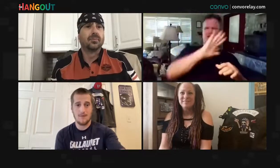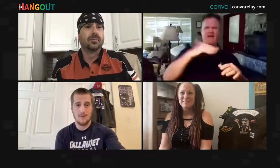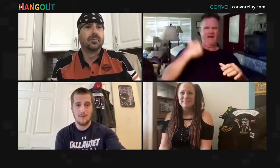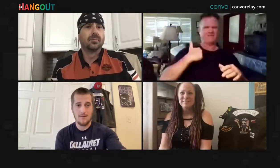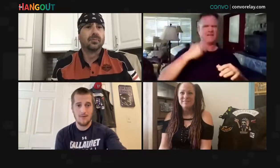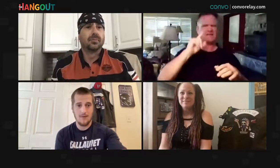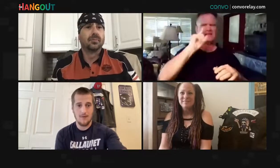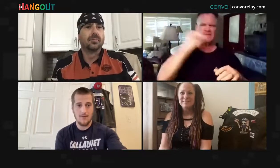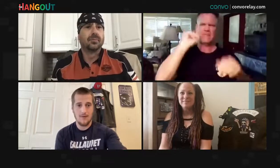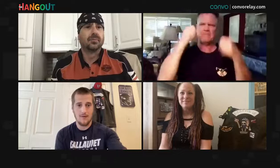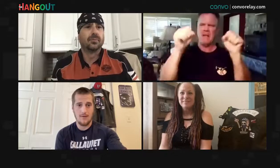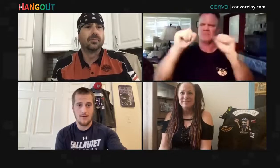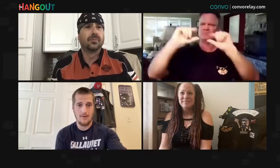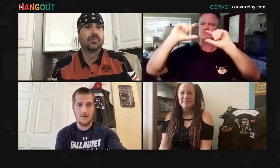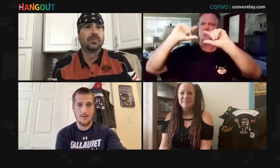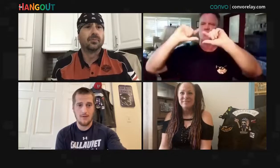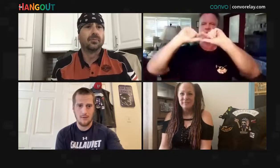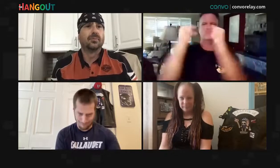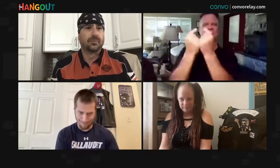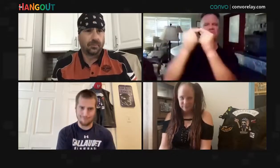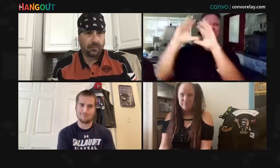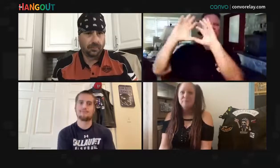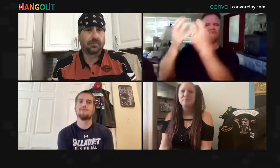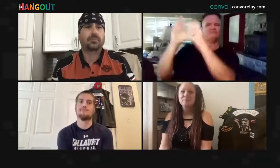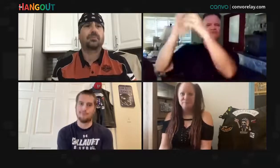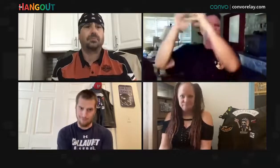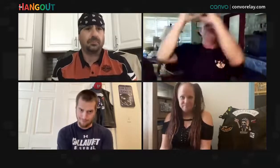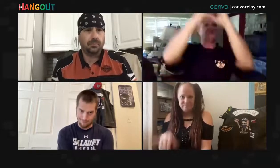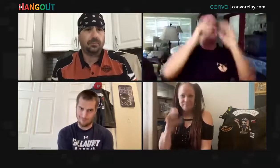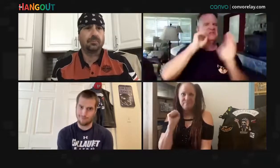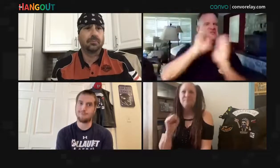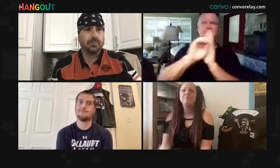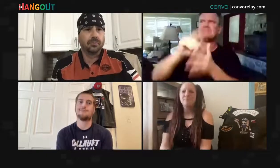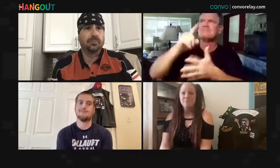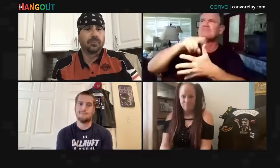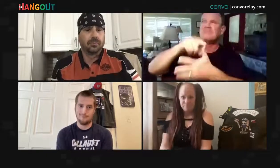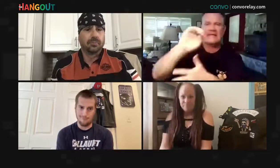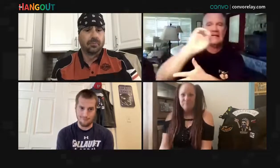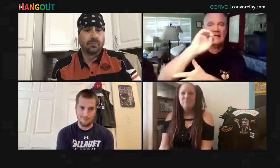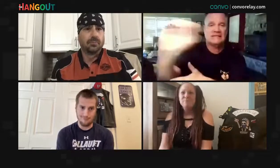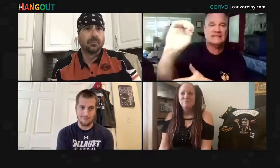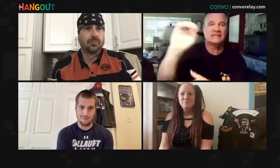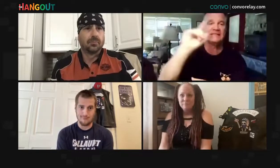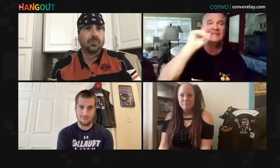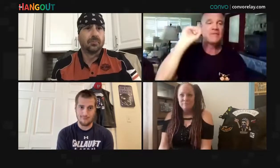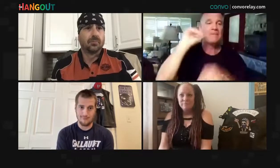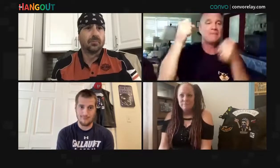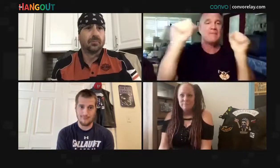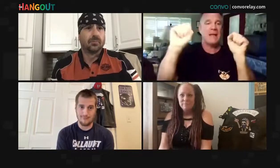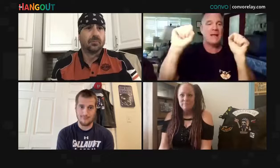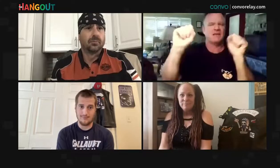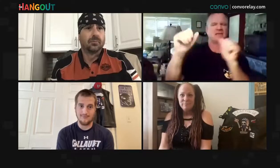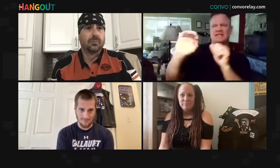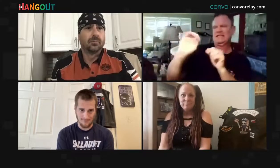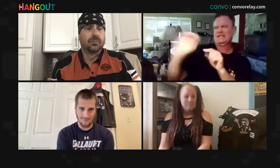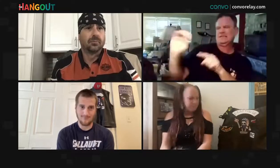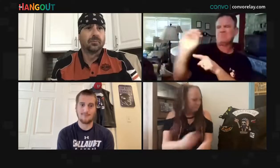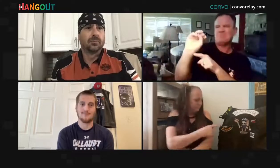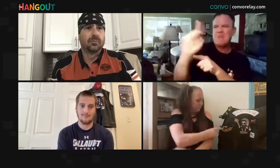United States, there's a lot of deaf biker groups all throughout the United States. So there's Eastern Deaf